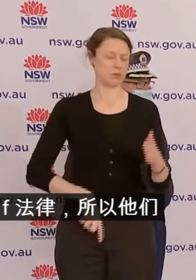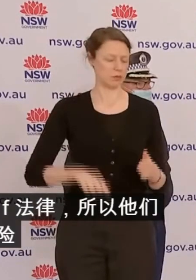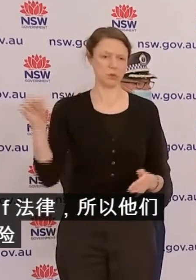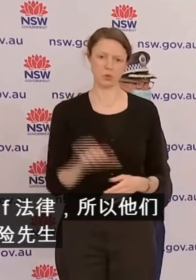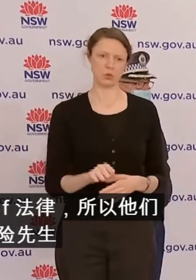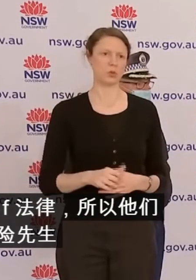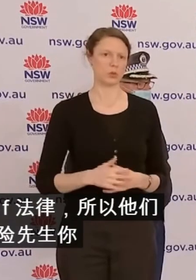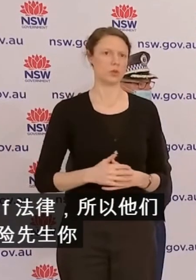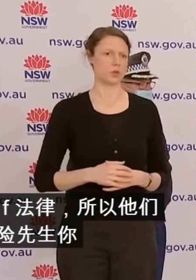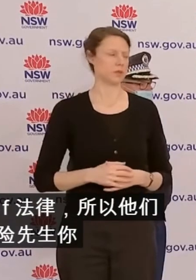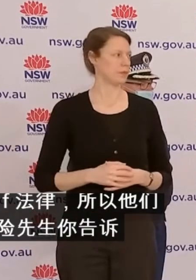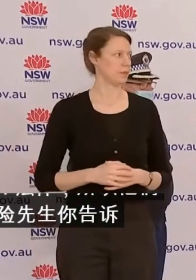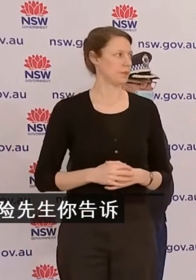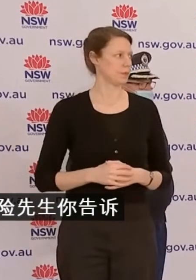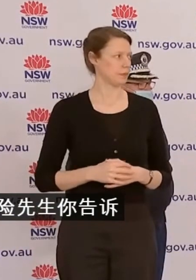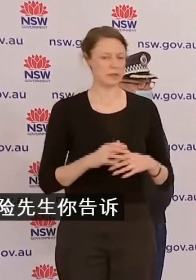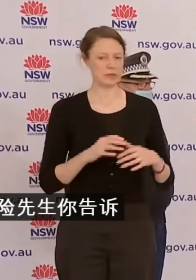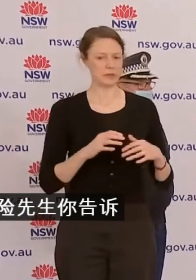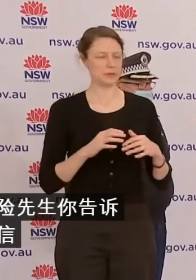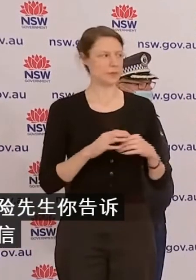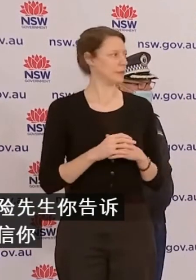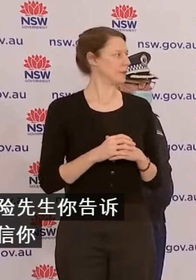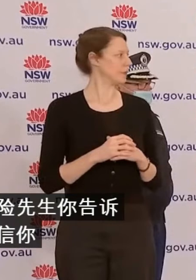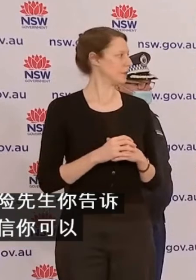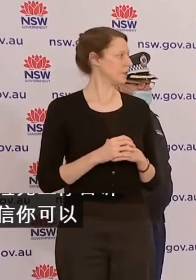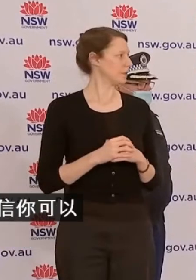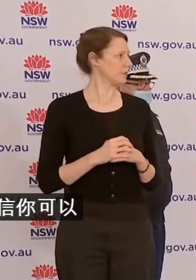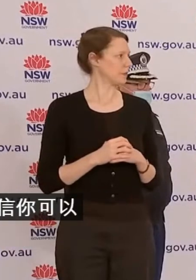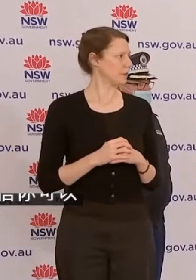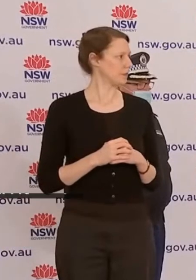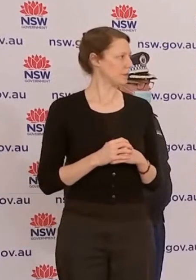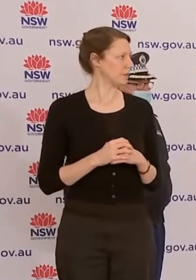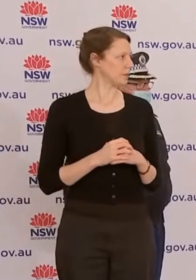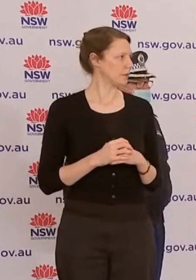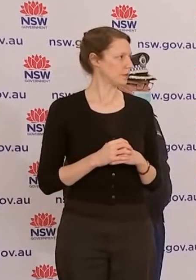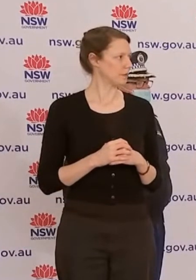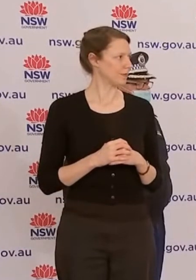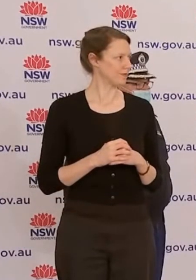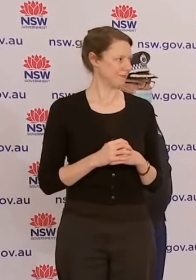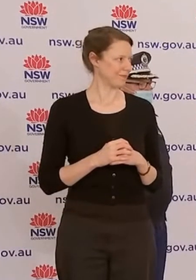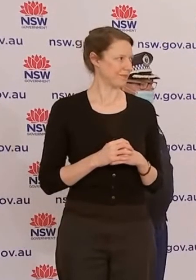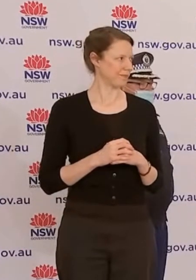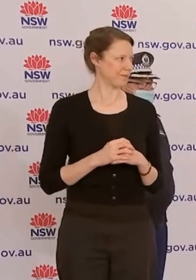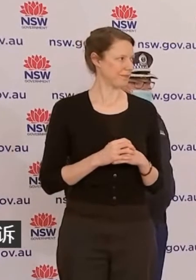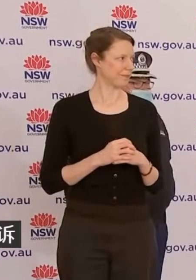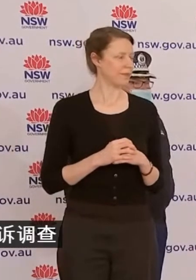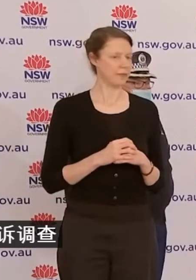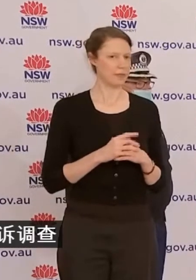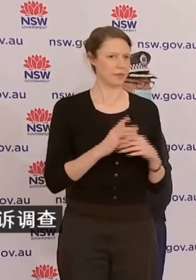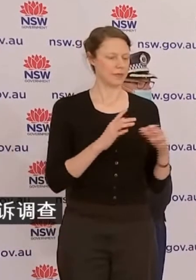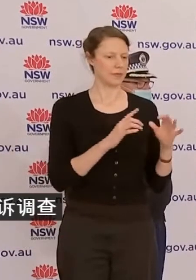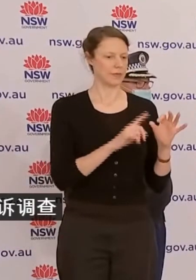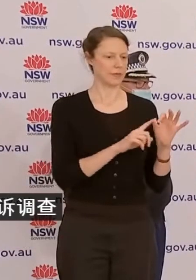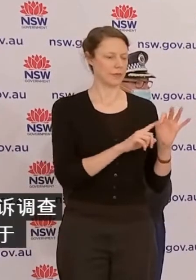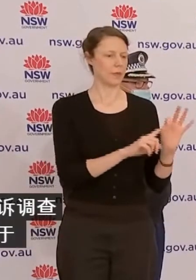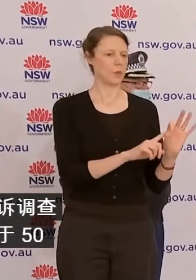Minister Hazard, yesterday you told the inquiry that you Sorry, believe can that... I deal with you first, and then I'll come to you? Yeah, yesterday you told the inquiry that